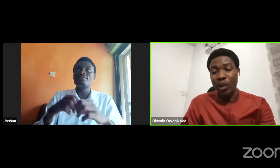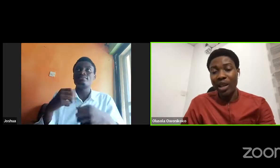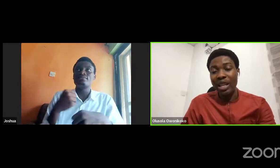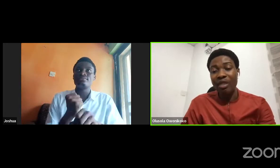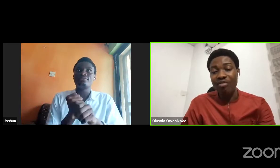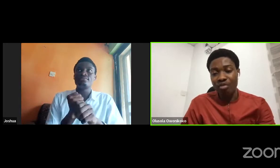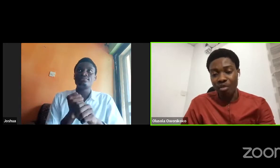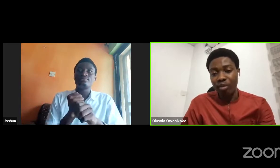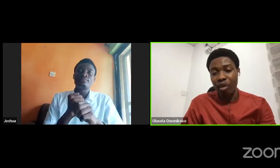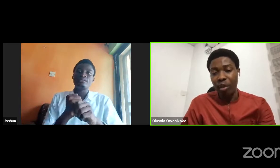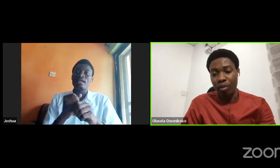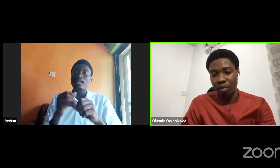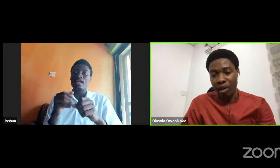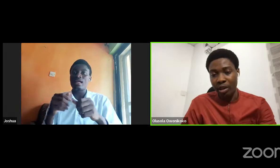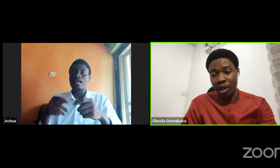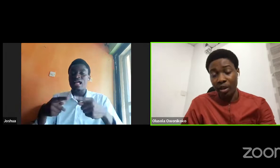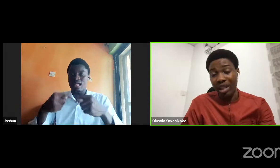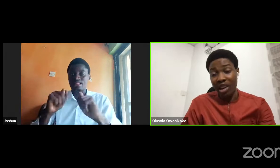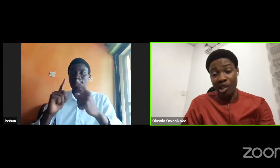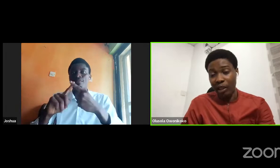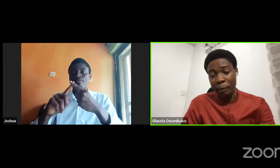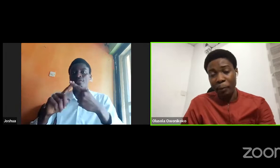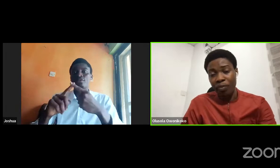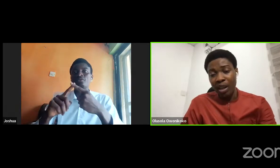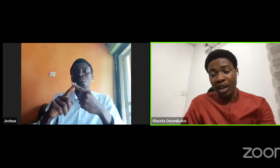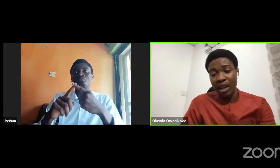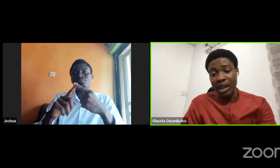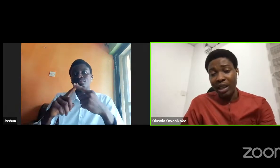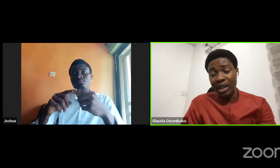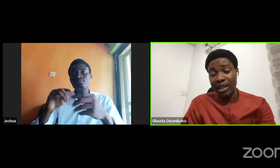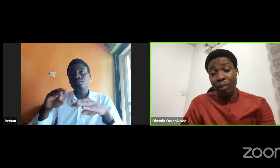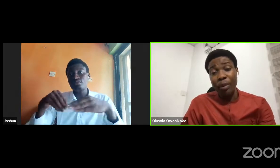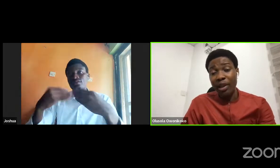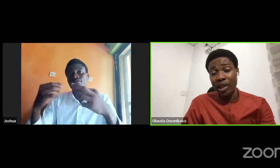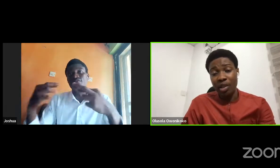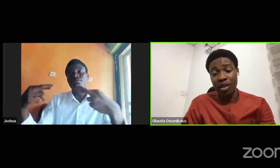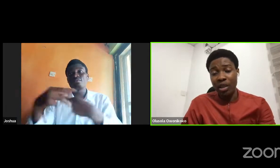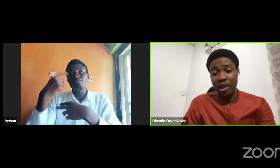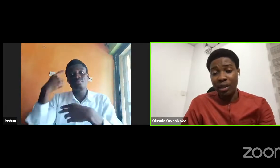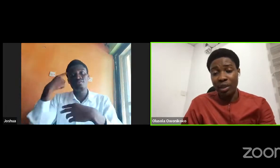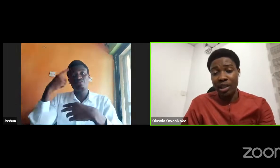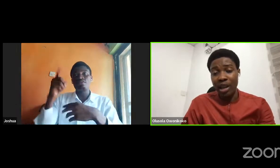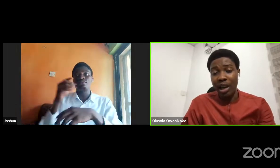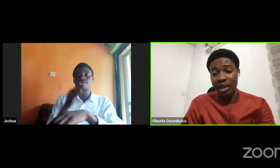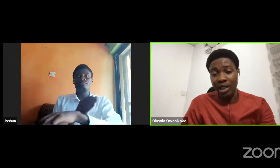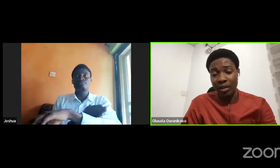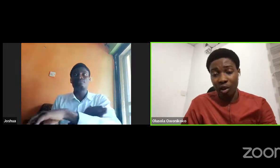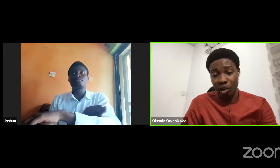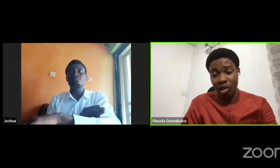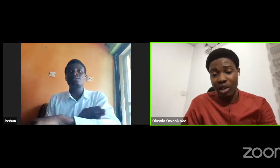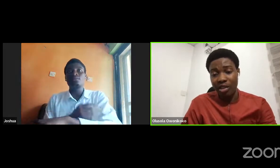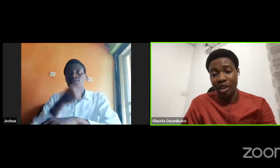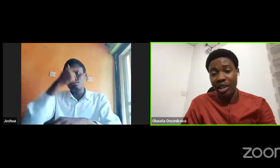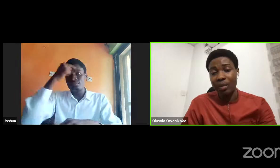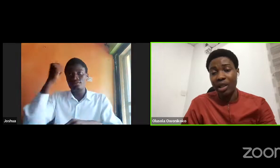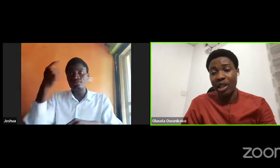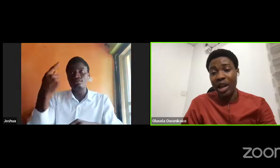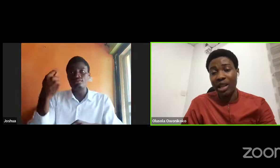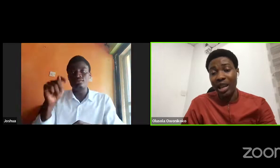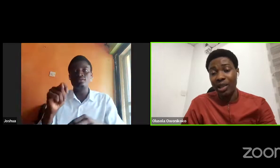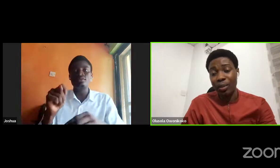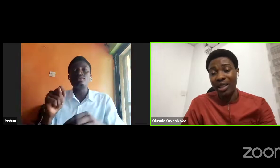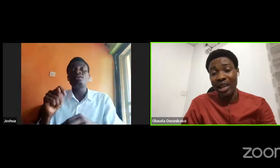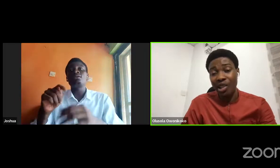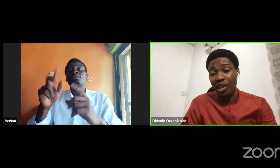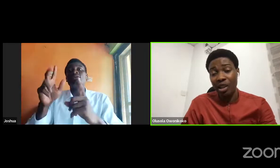there, and then we can give room for improvement. Because largely, the implementation of the Disability Act, for short, Nigerian Disability